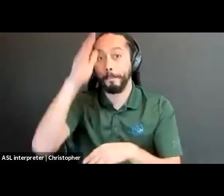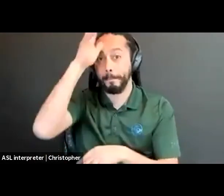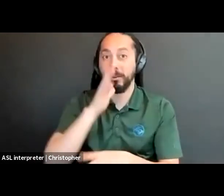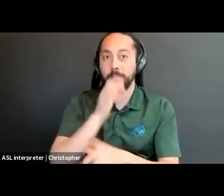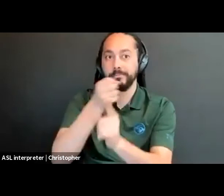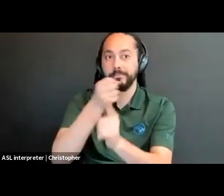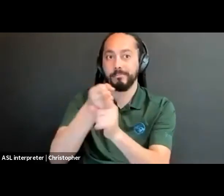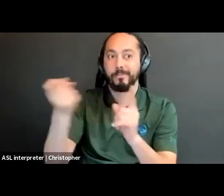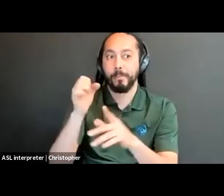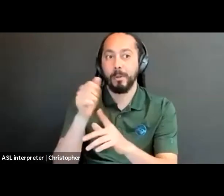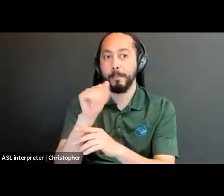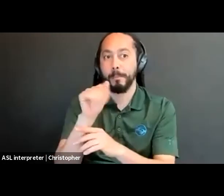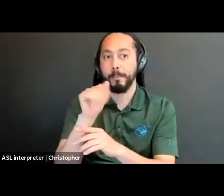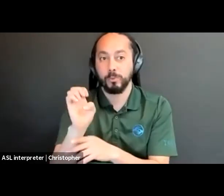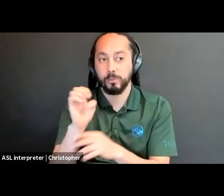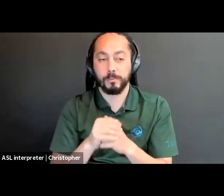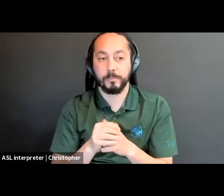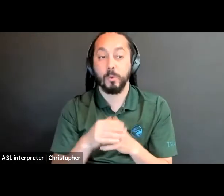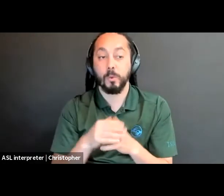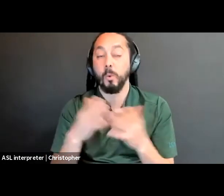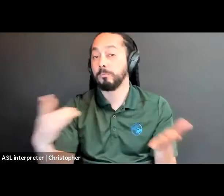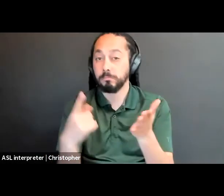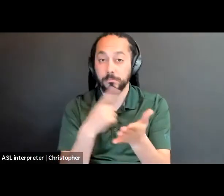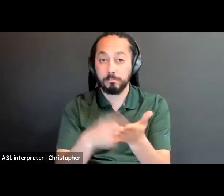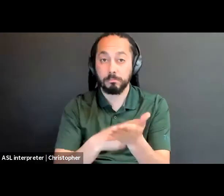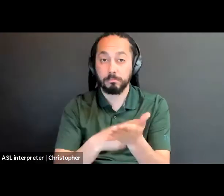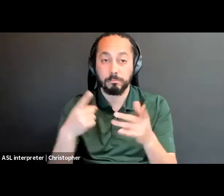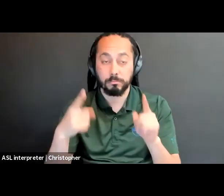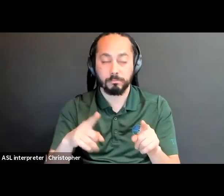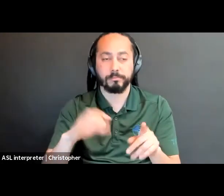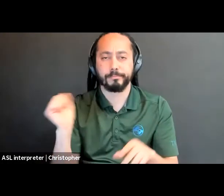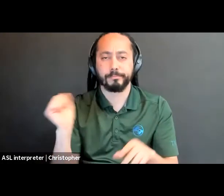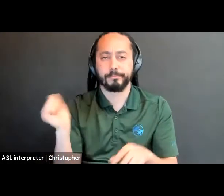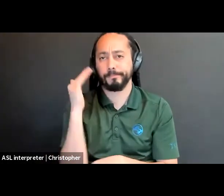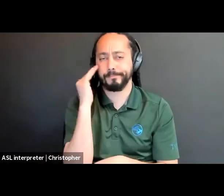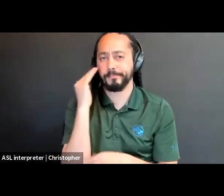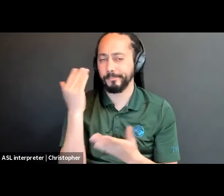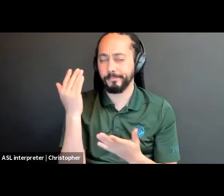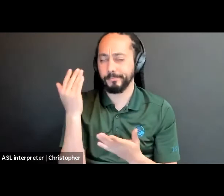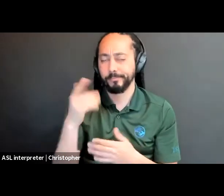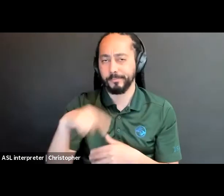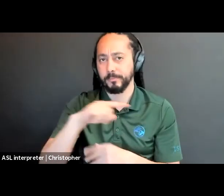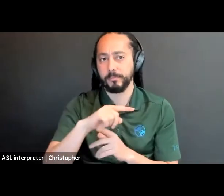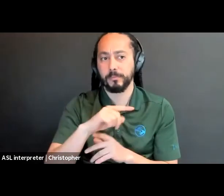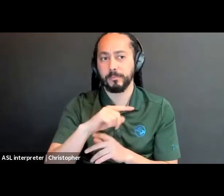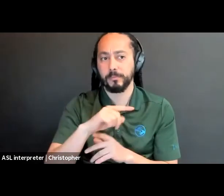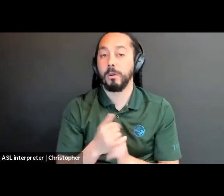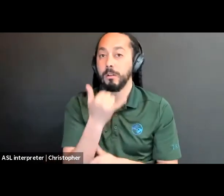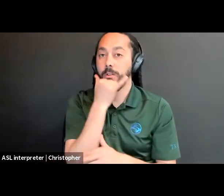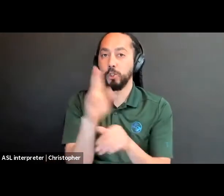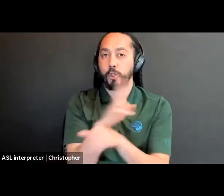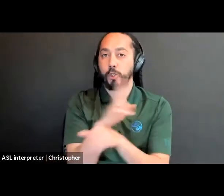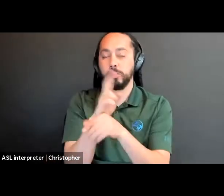in cases that all of us are familiar with, the misuse of the term alienation to undermine